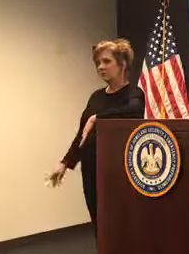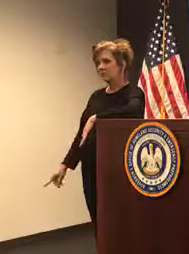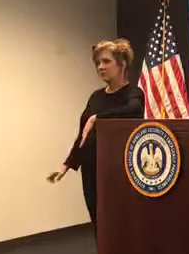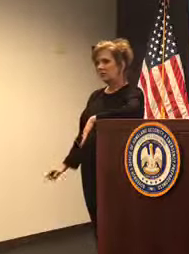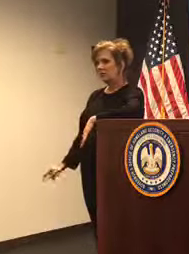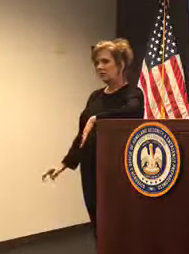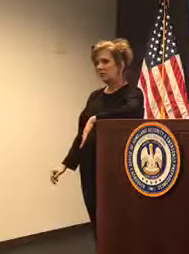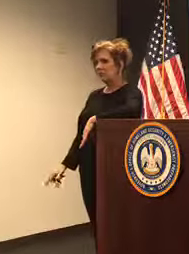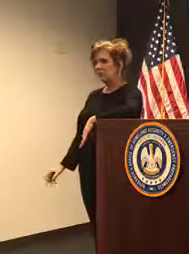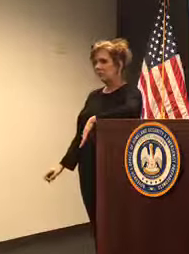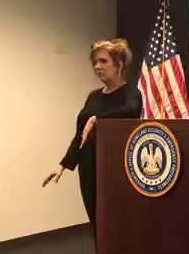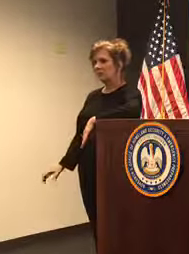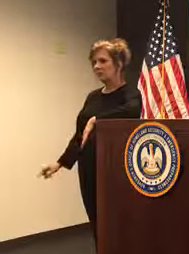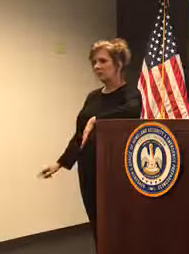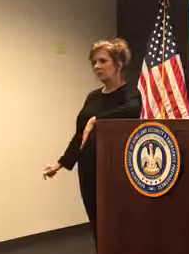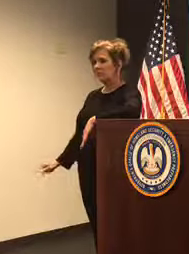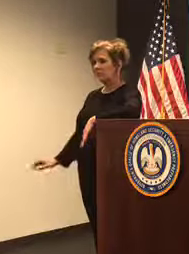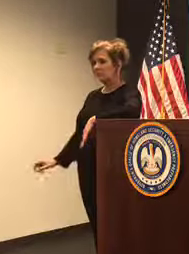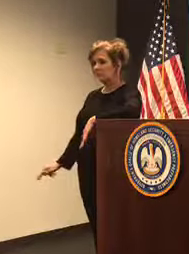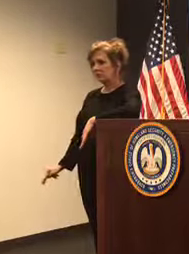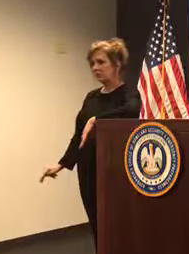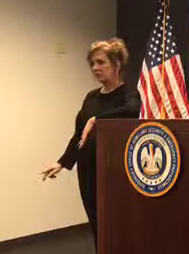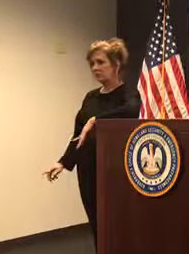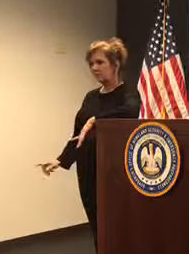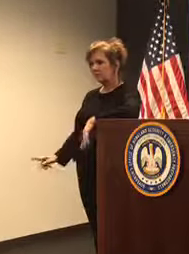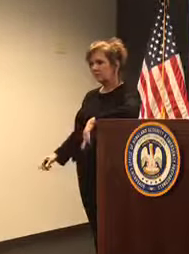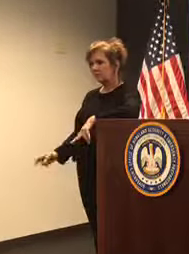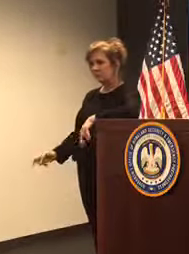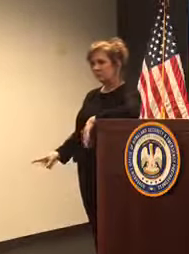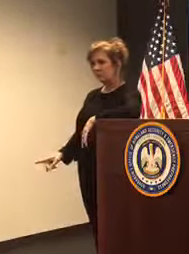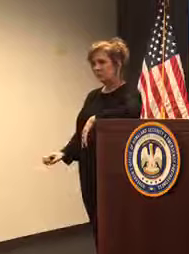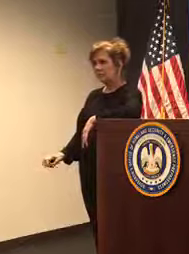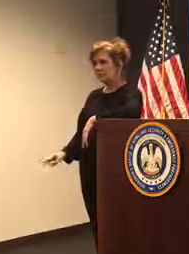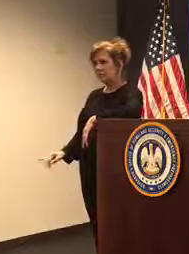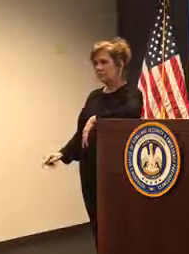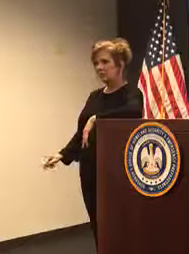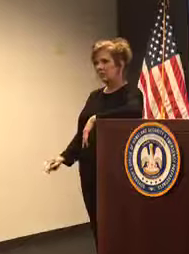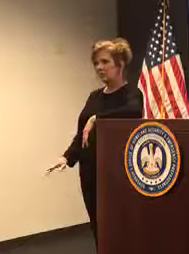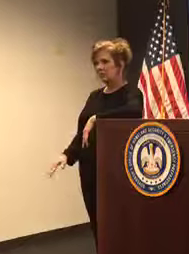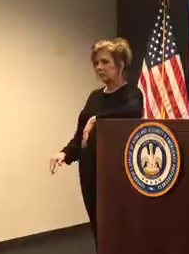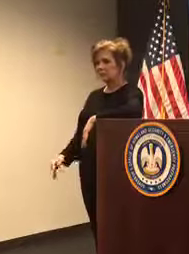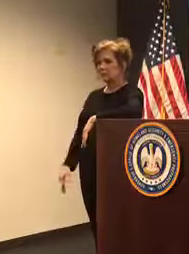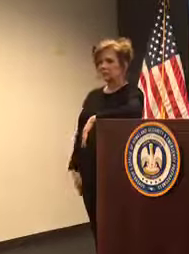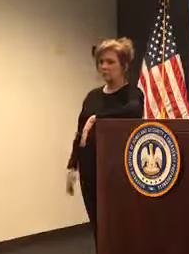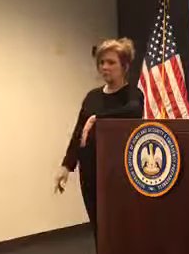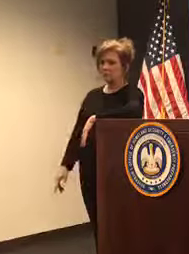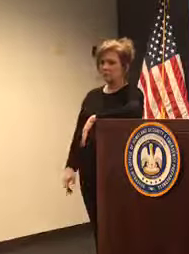Lee Station. Oh. Because I think it's the DeWitt Center, Dean Lee Station.